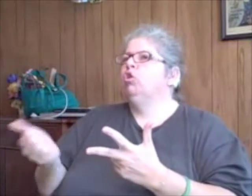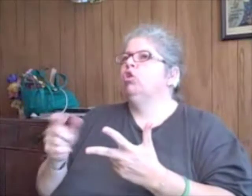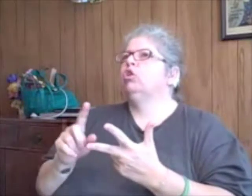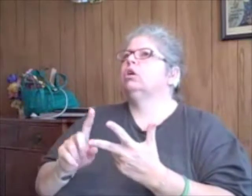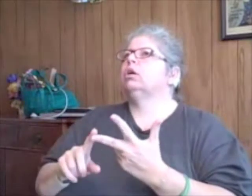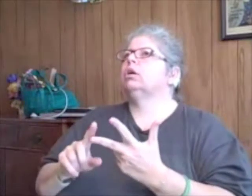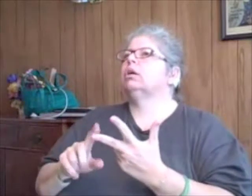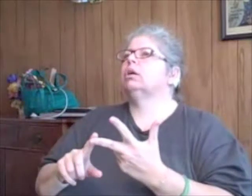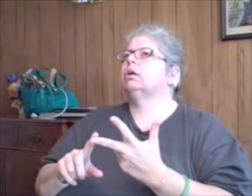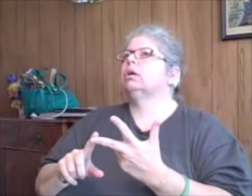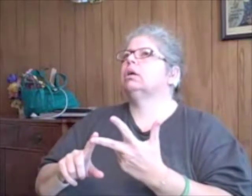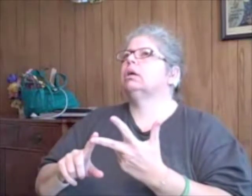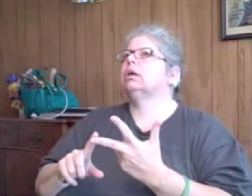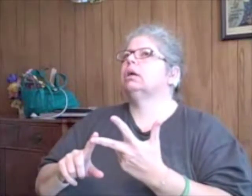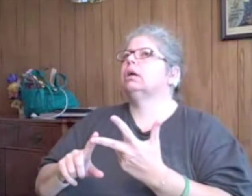it's influenced me is